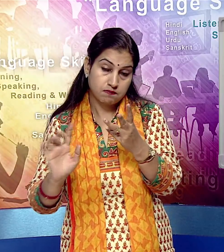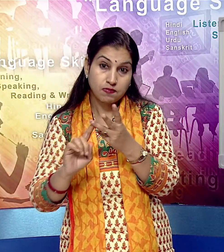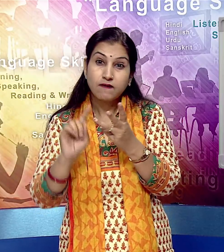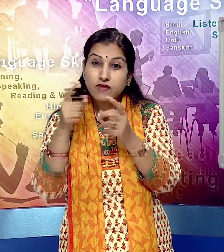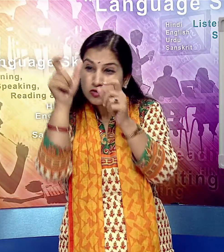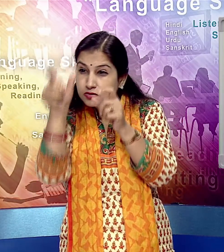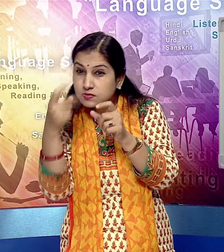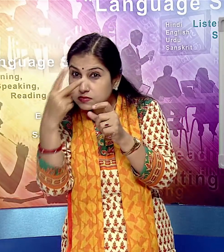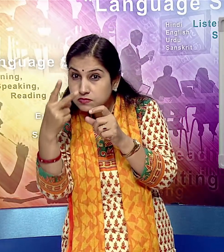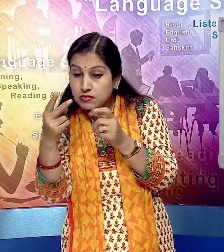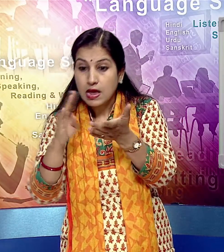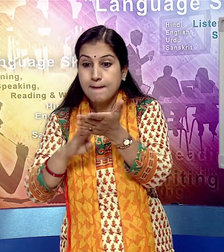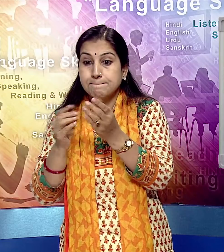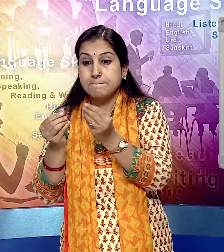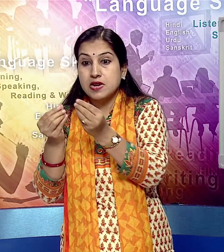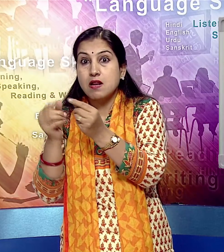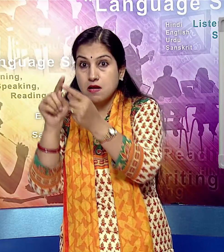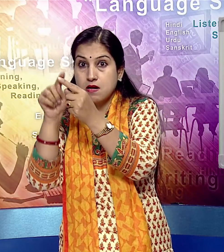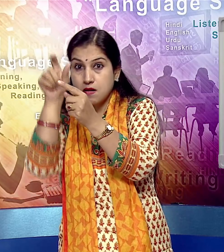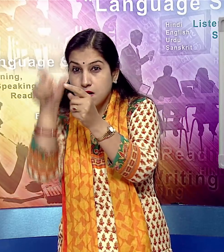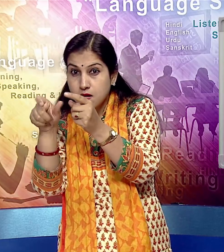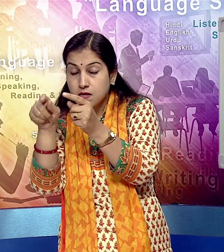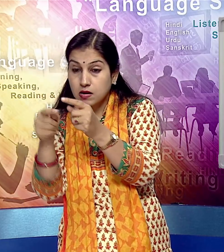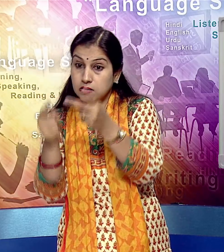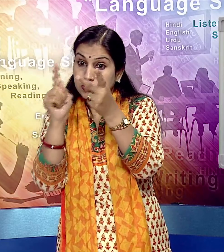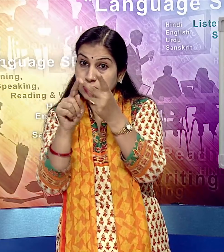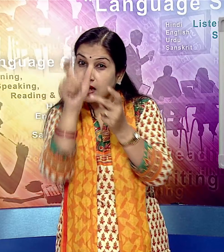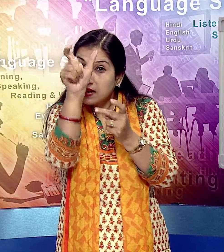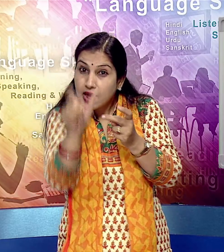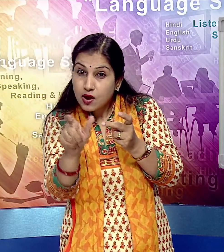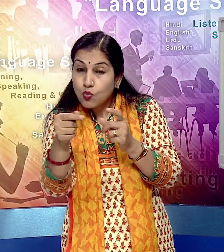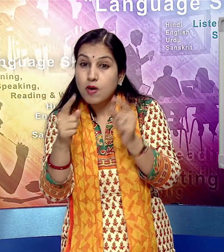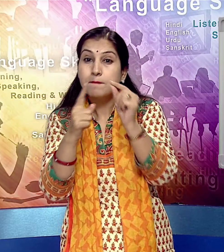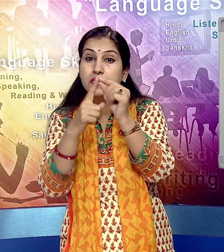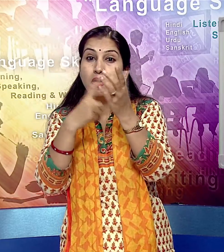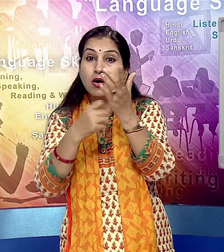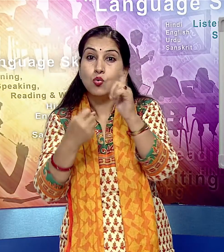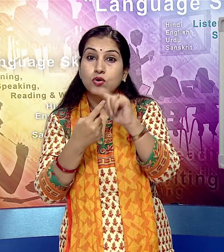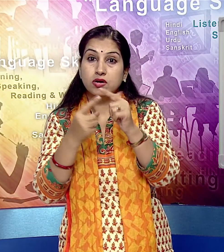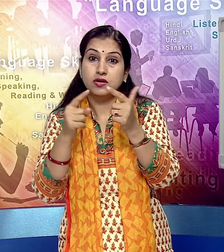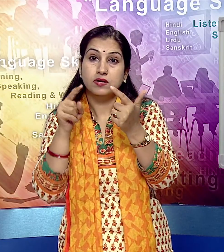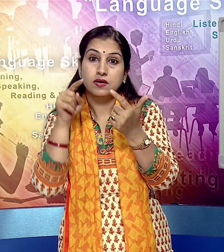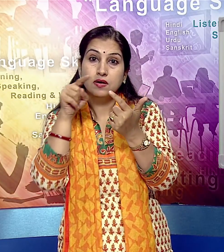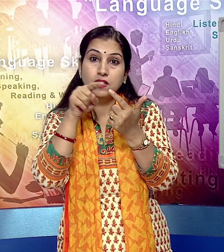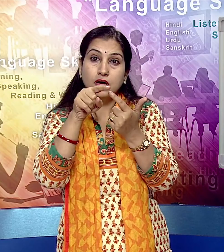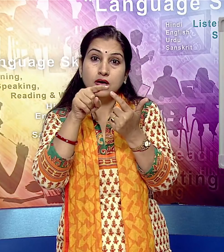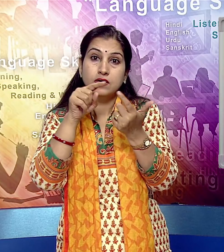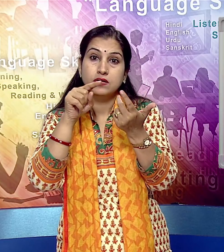see is minerals. The second arrow shows protein. The third arrow shows